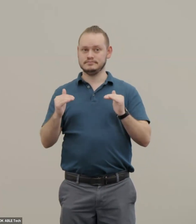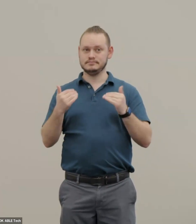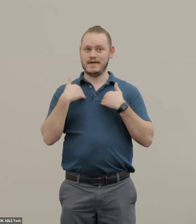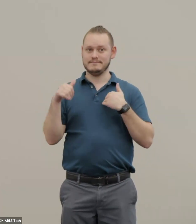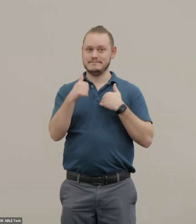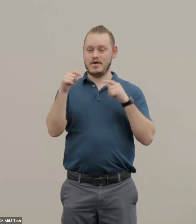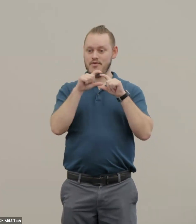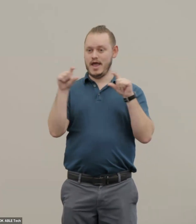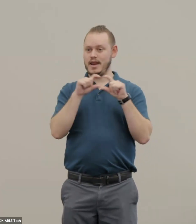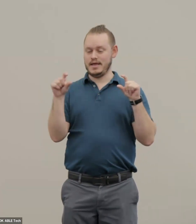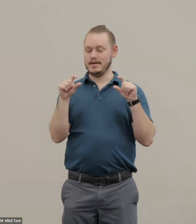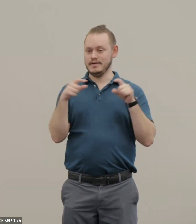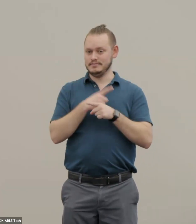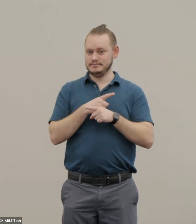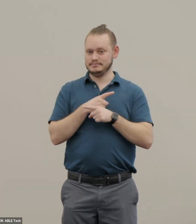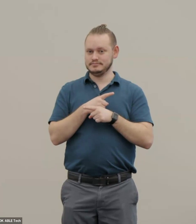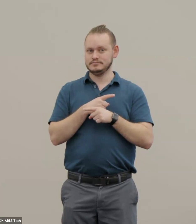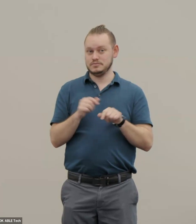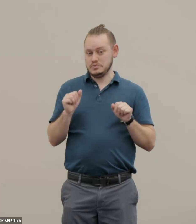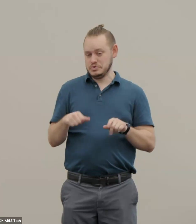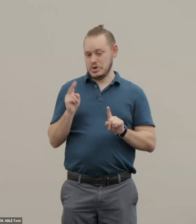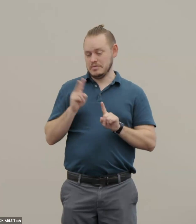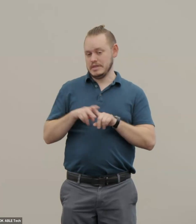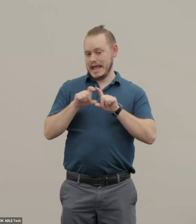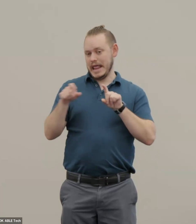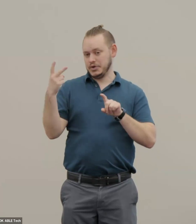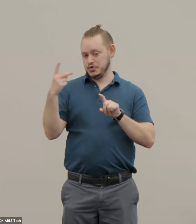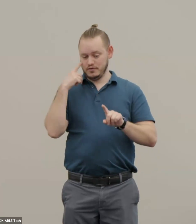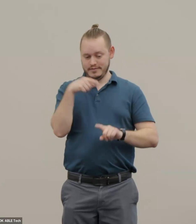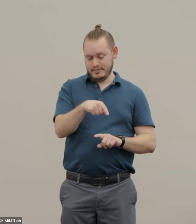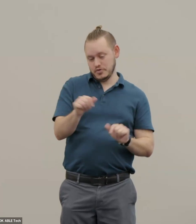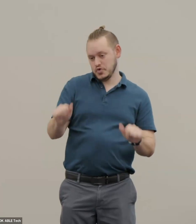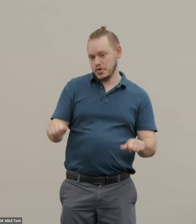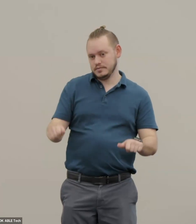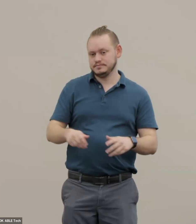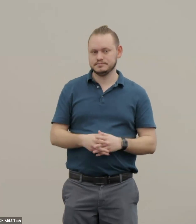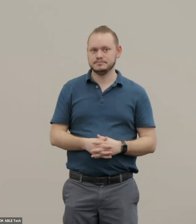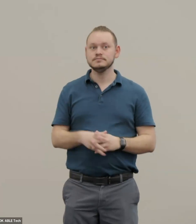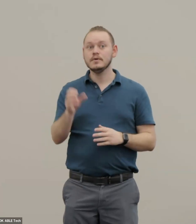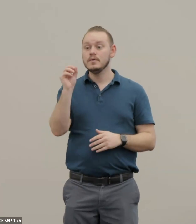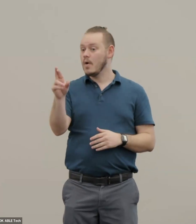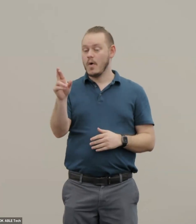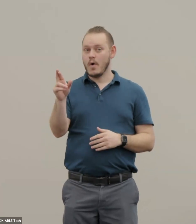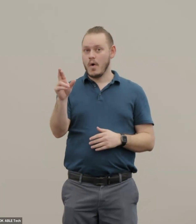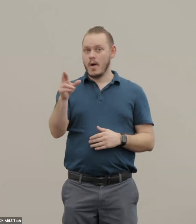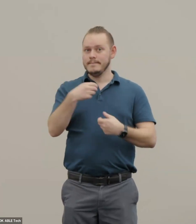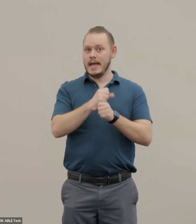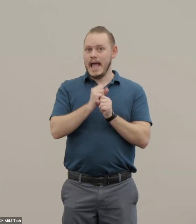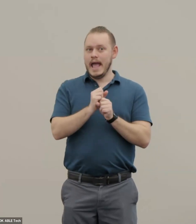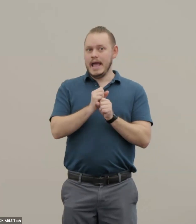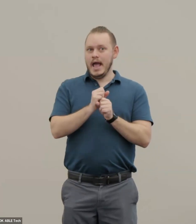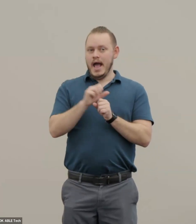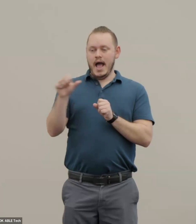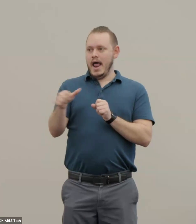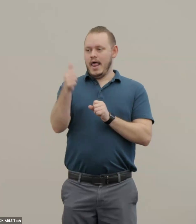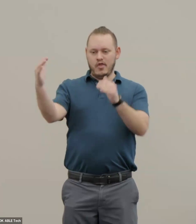another heading, right? Now we could apply heading 2 to that, right? Or we could make it,